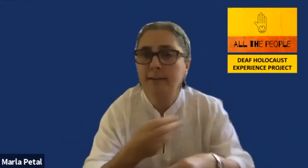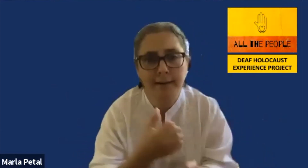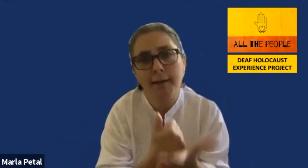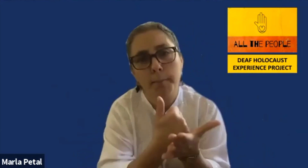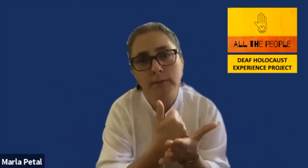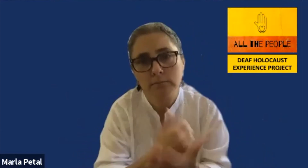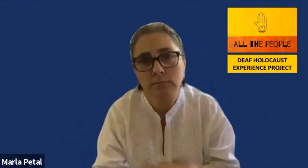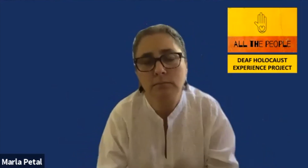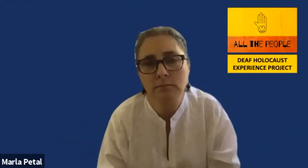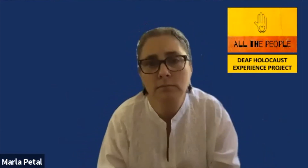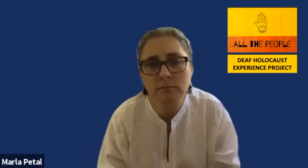help.